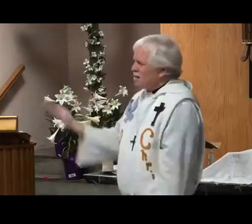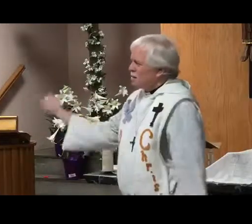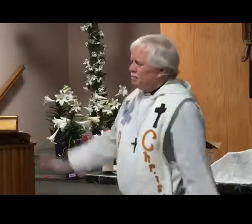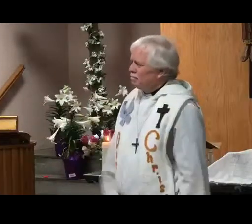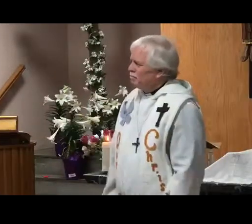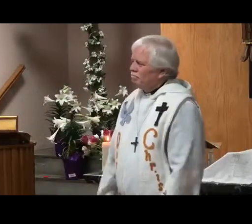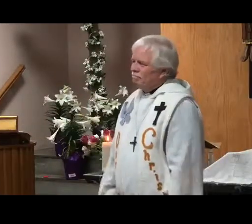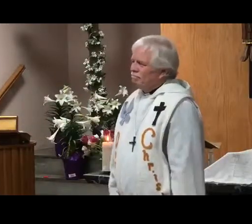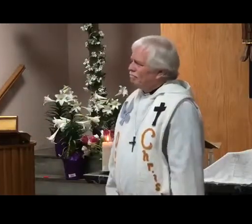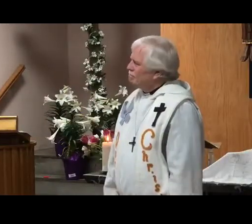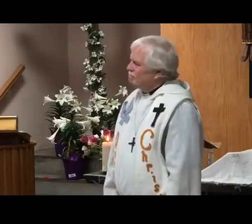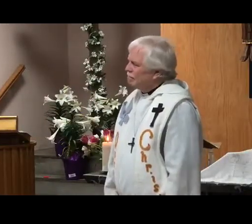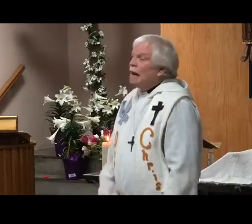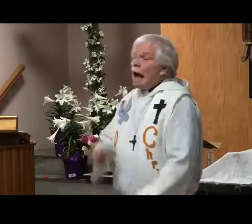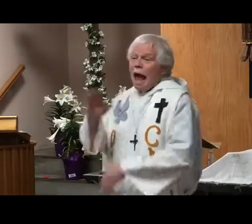possible.